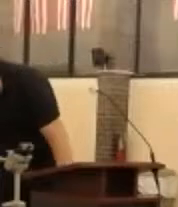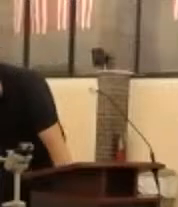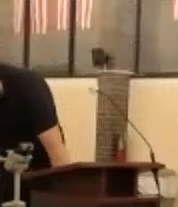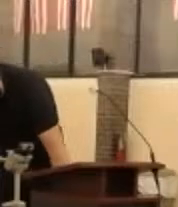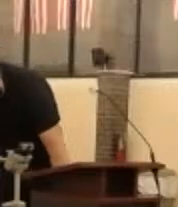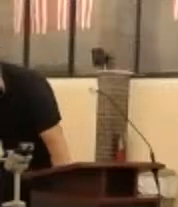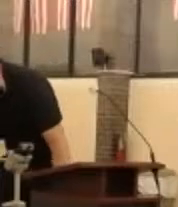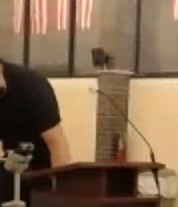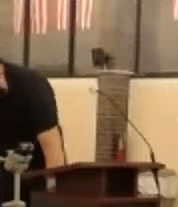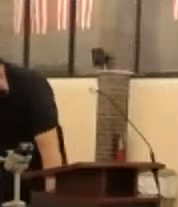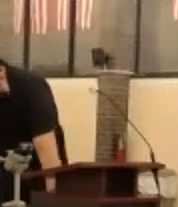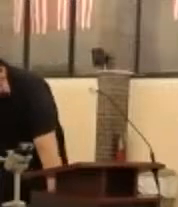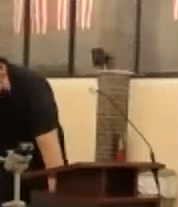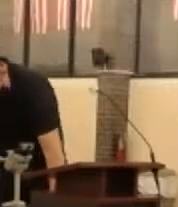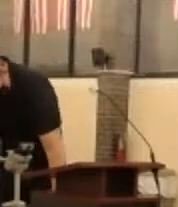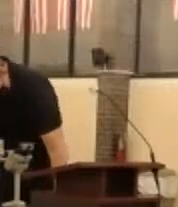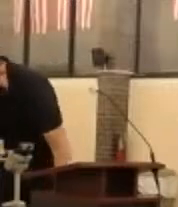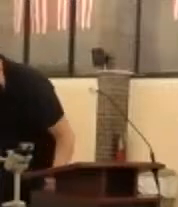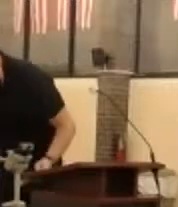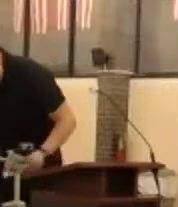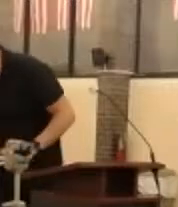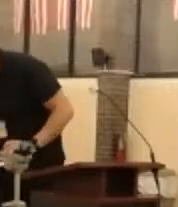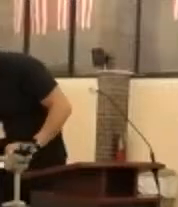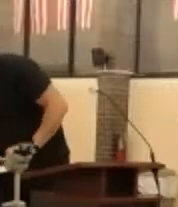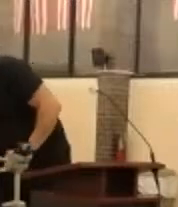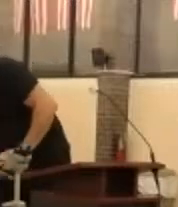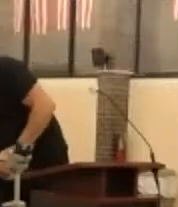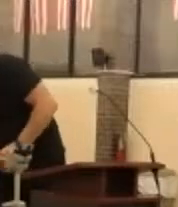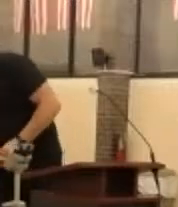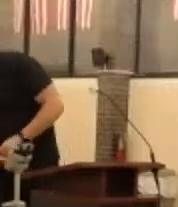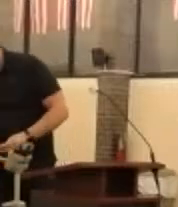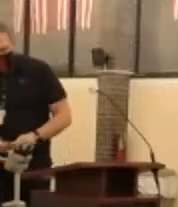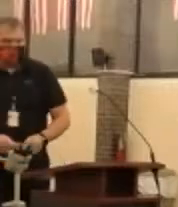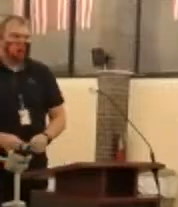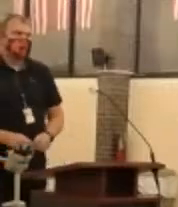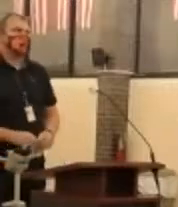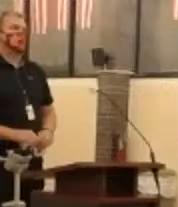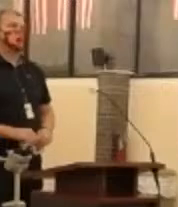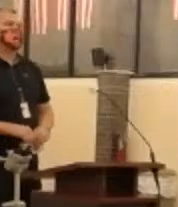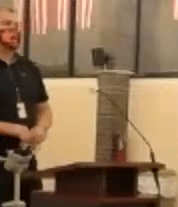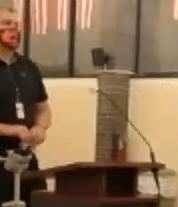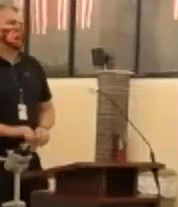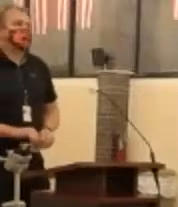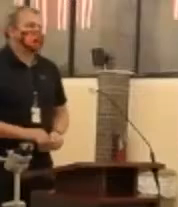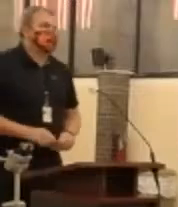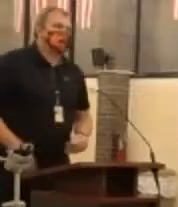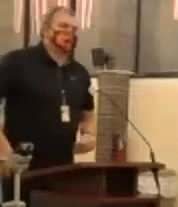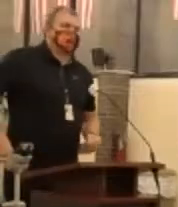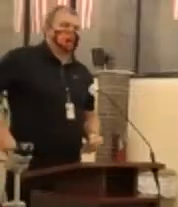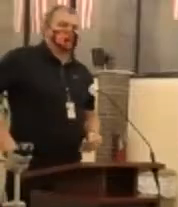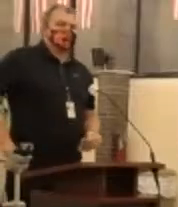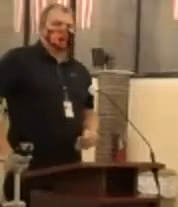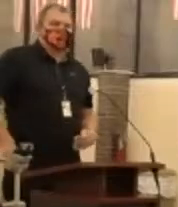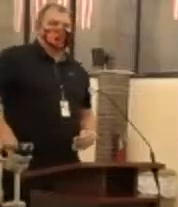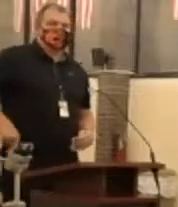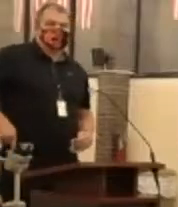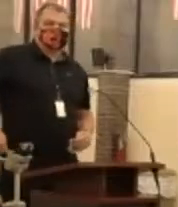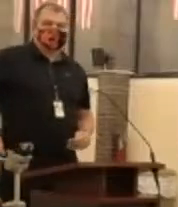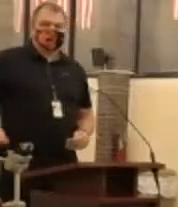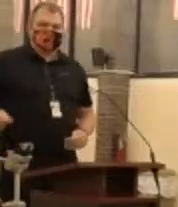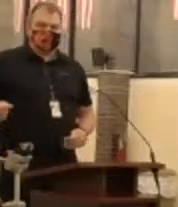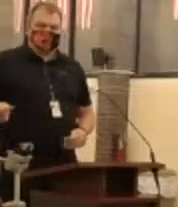or saw that the second entrance has been removed. Gotcha. So in